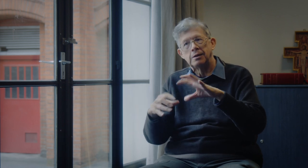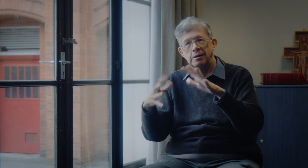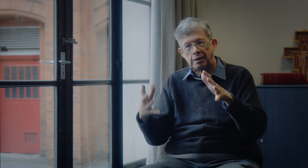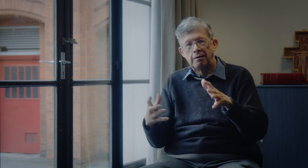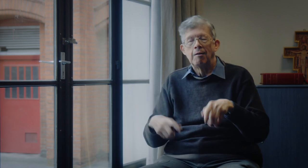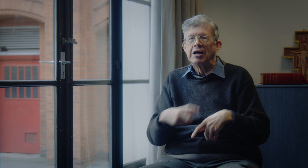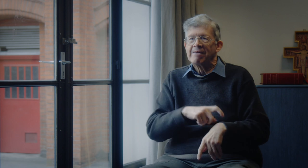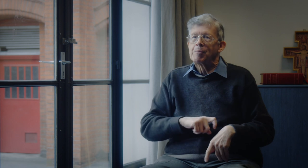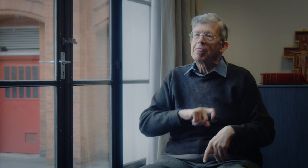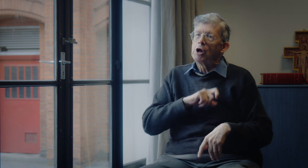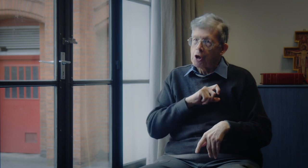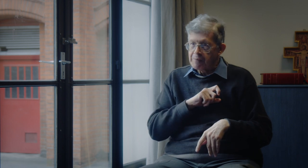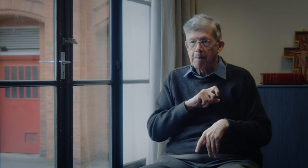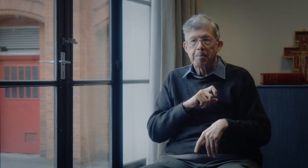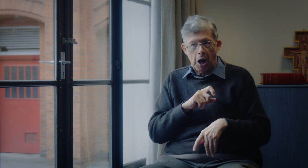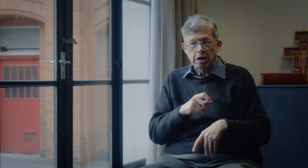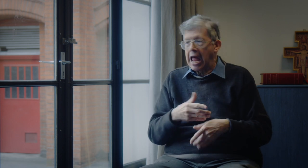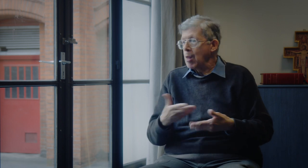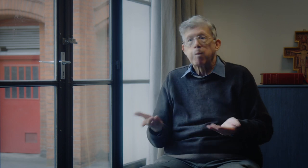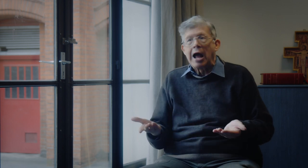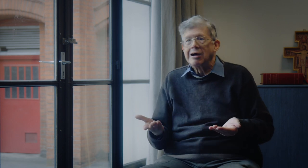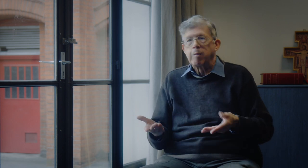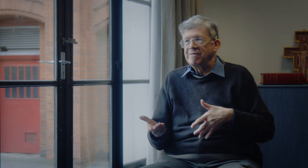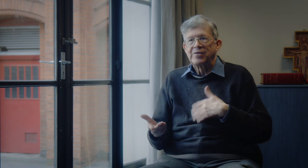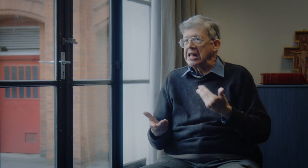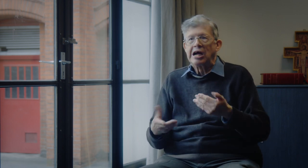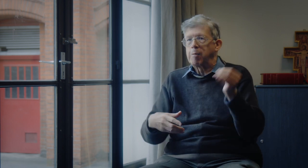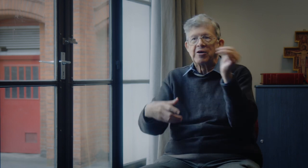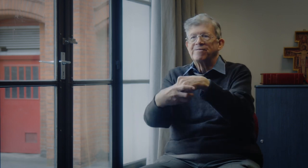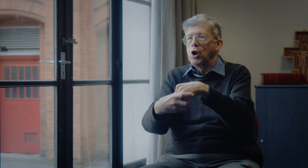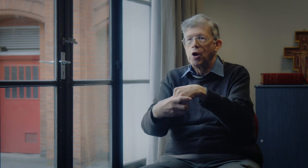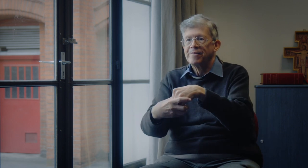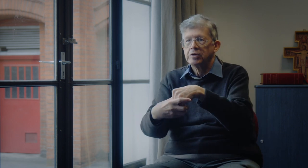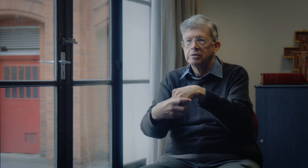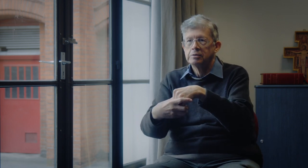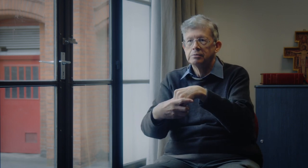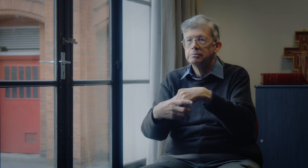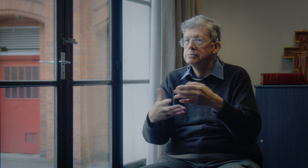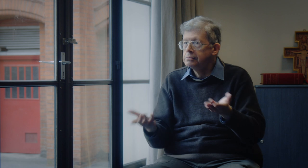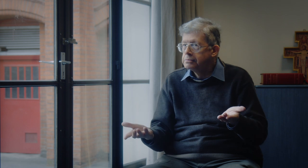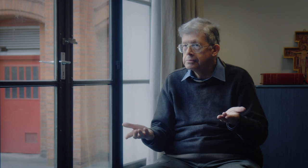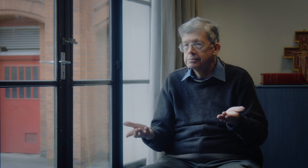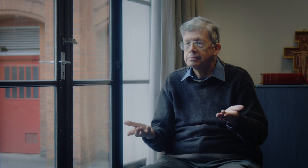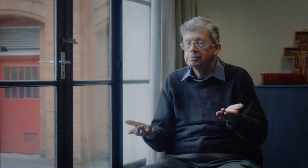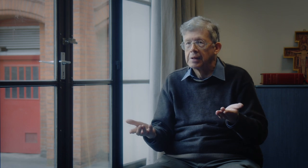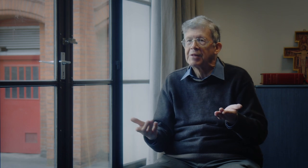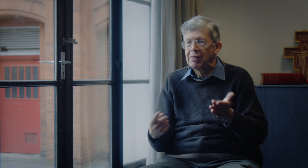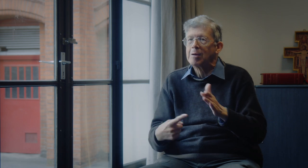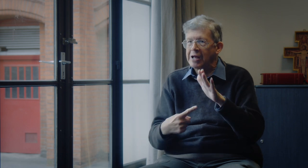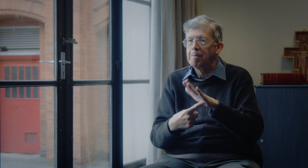everything in sign language for deaf people to follow what's going on and for the communication to